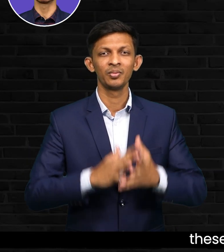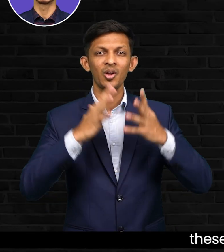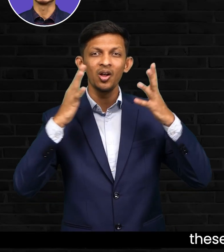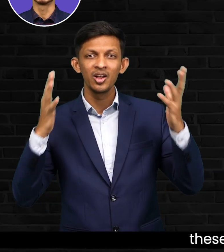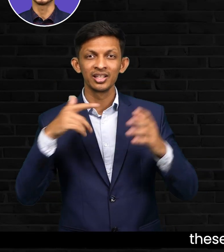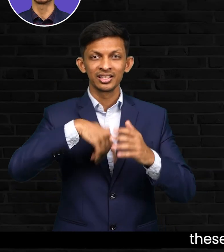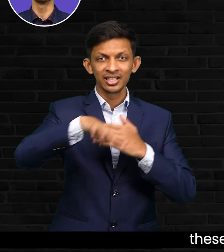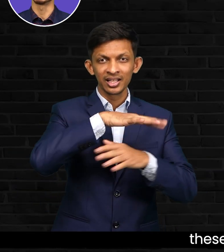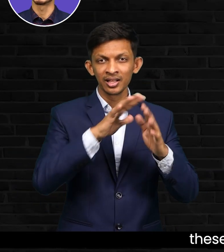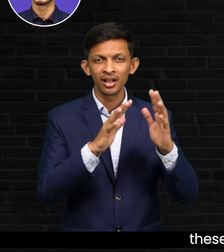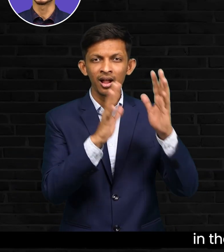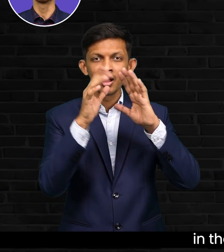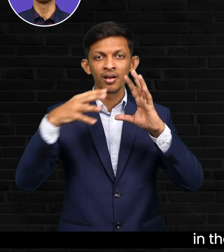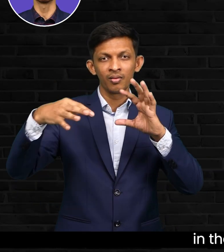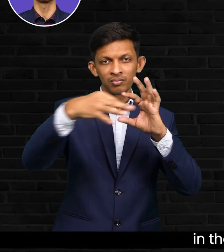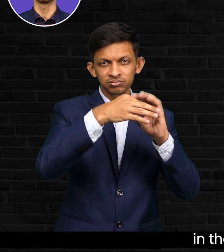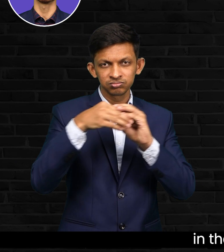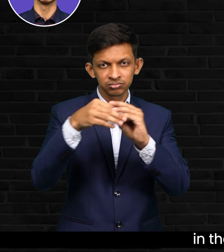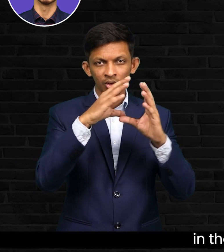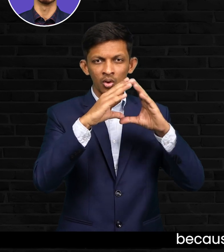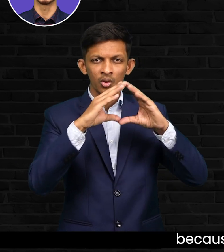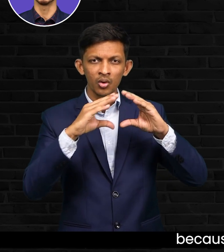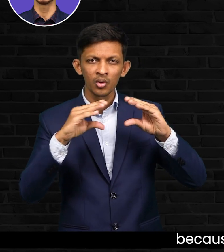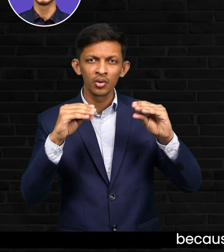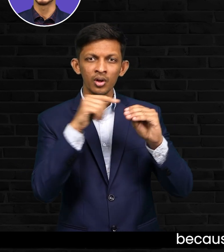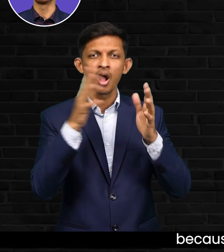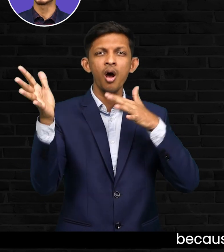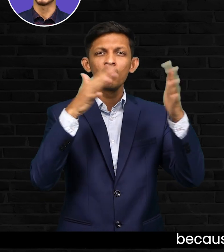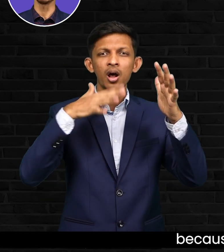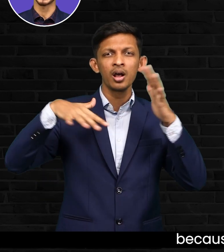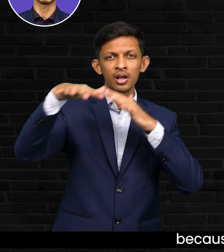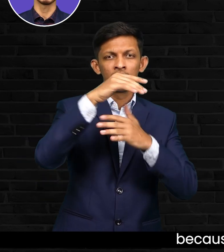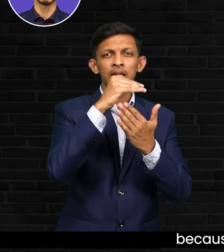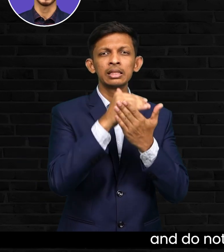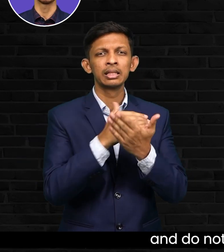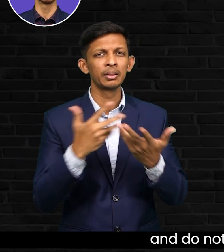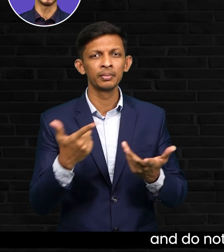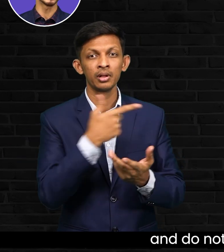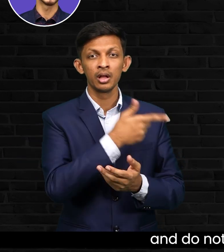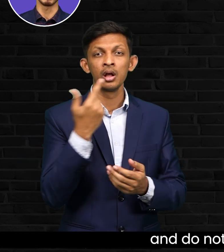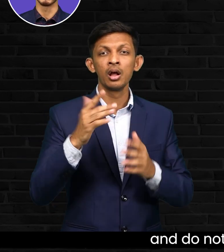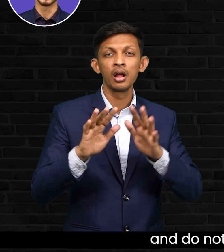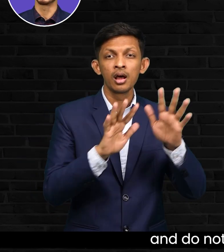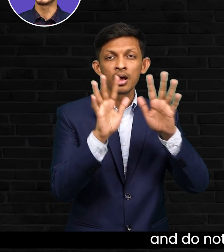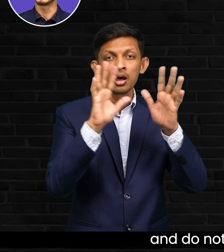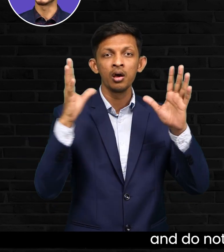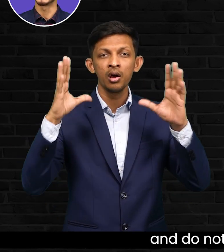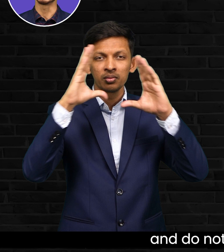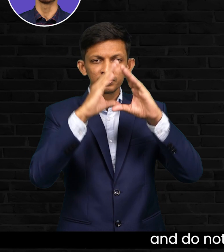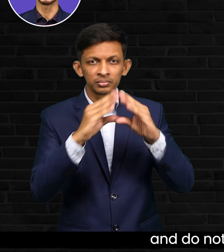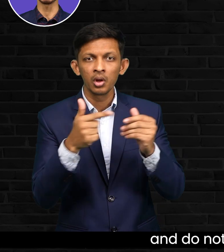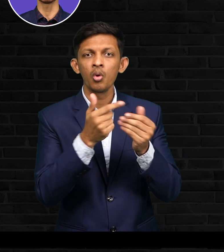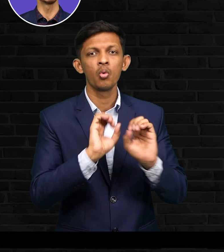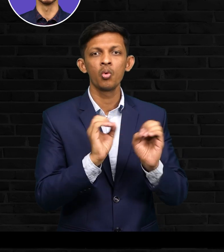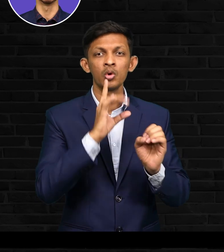Most of these gases accumulate in the lower atmosphere because they are unreactive and do not dissolve readily